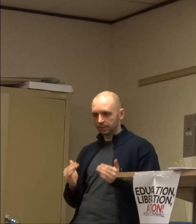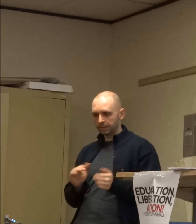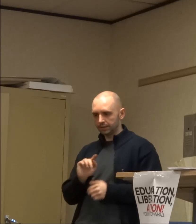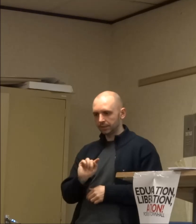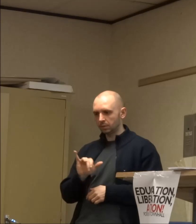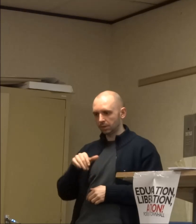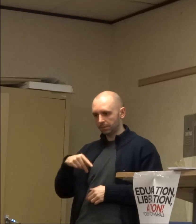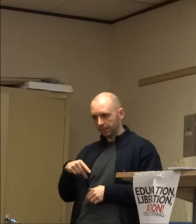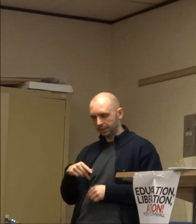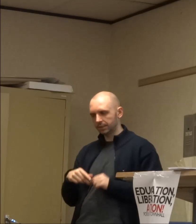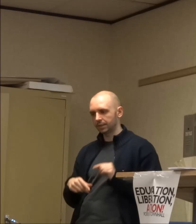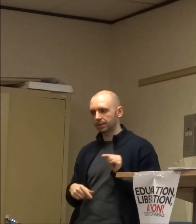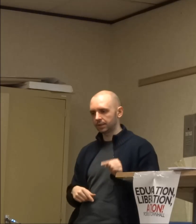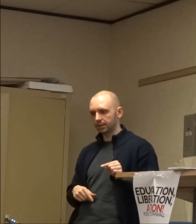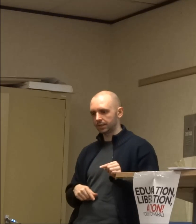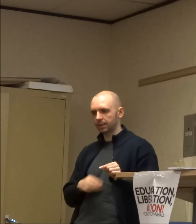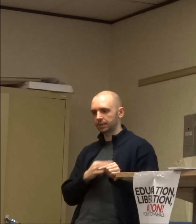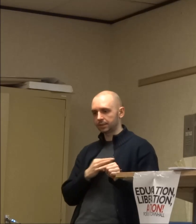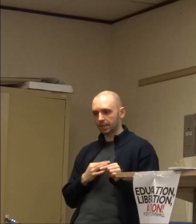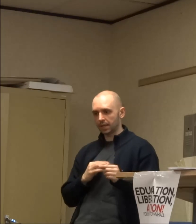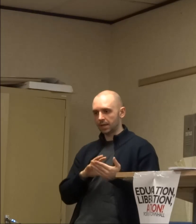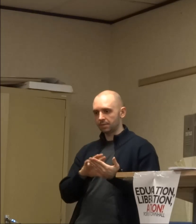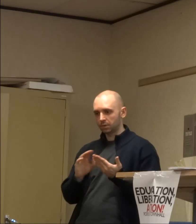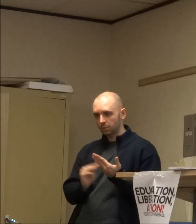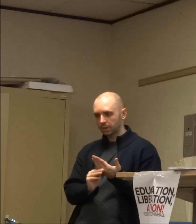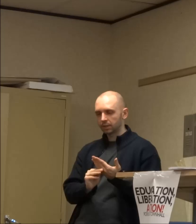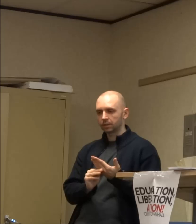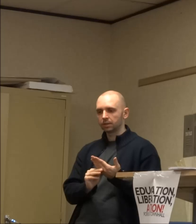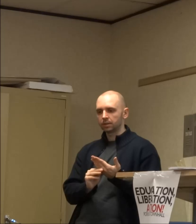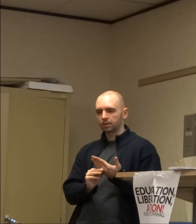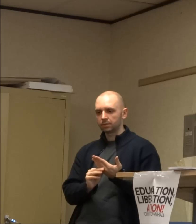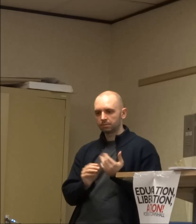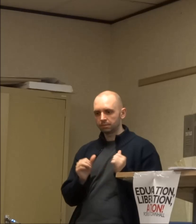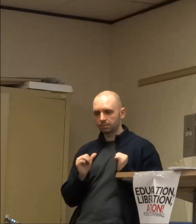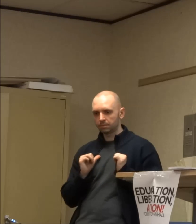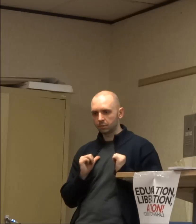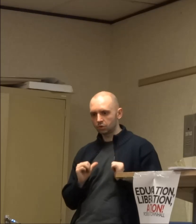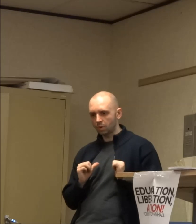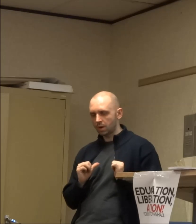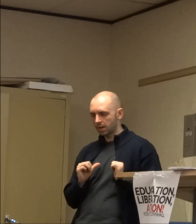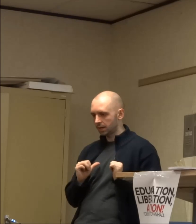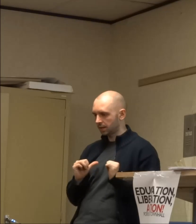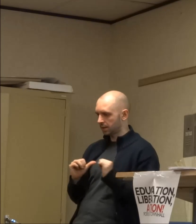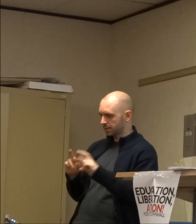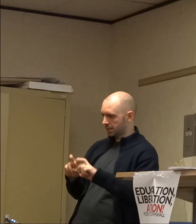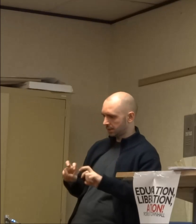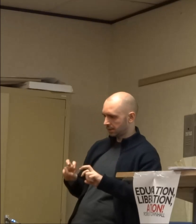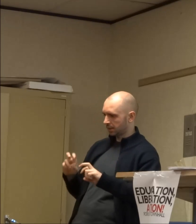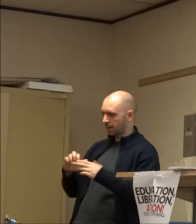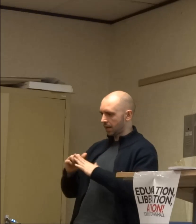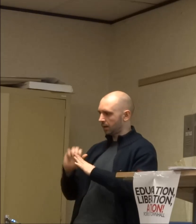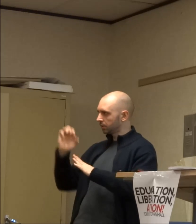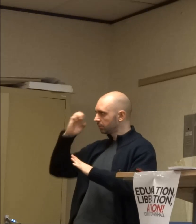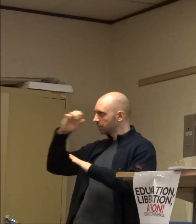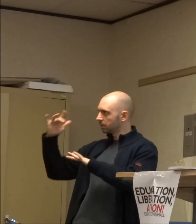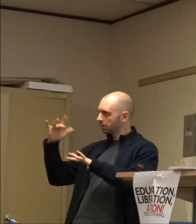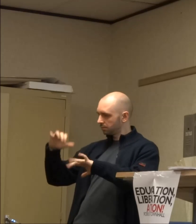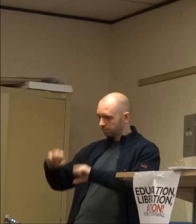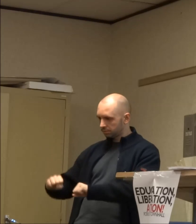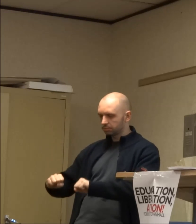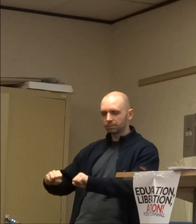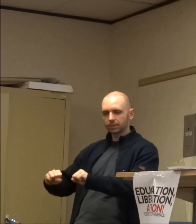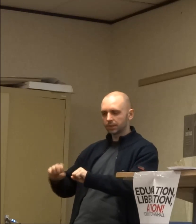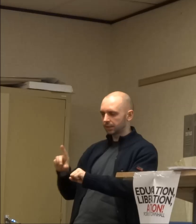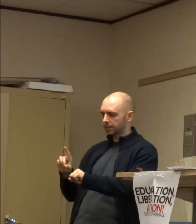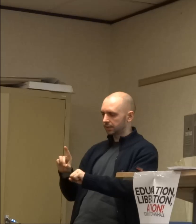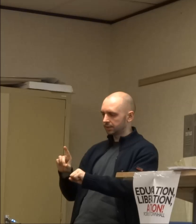curriculum, staff, and students, and it's invested in the process of decolonial knowledge making. This dynamic is unique